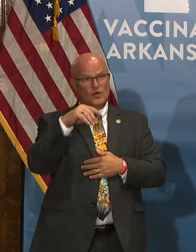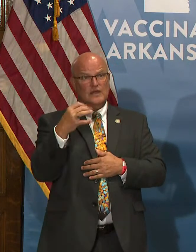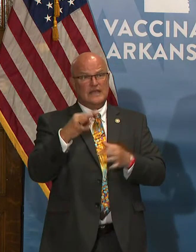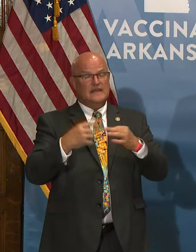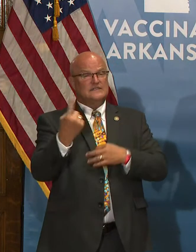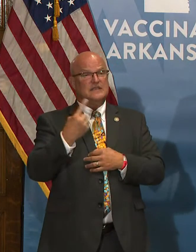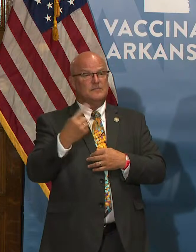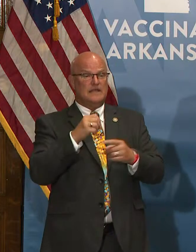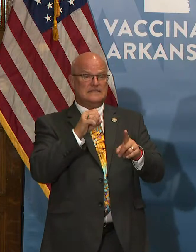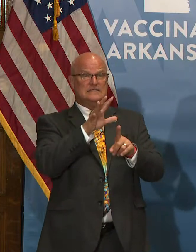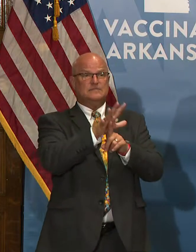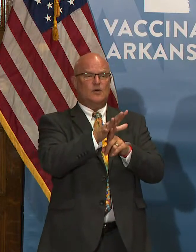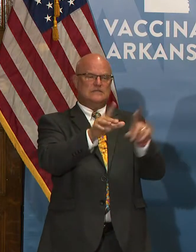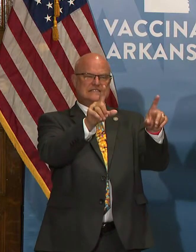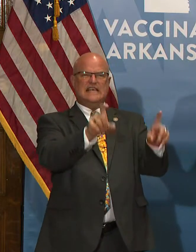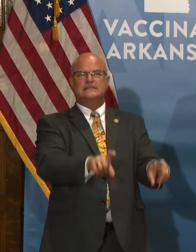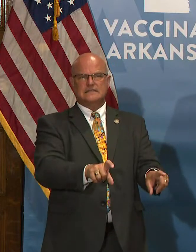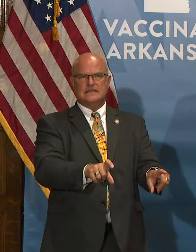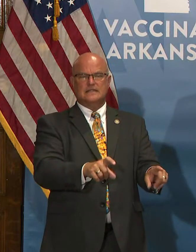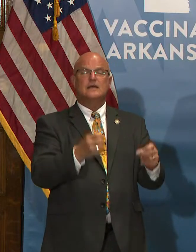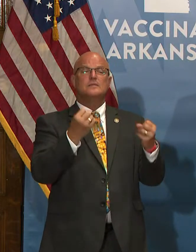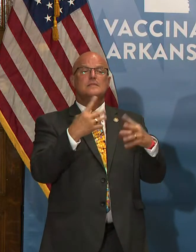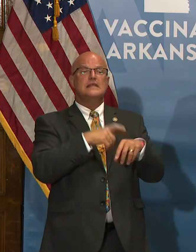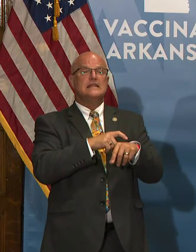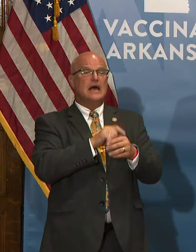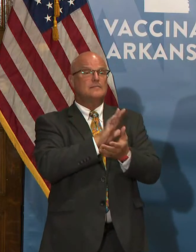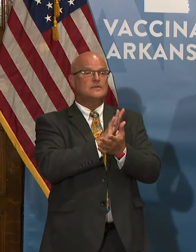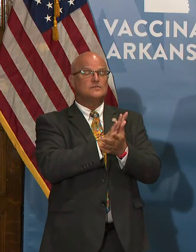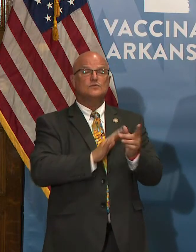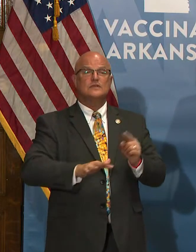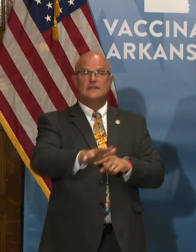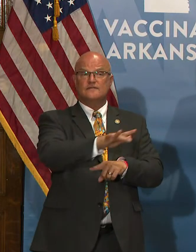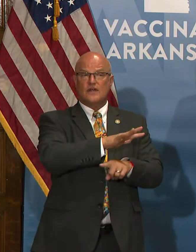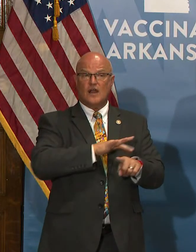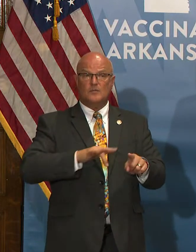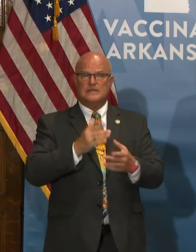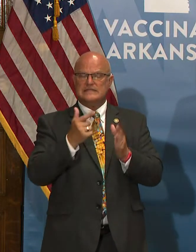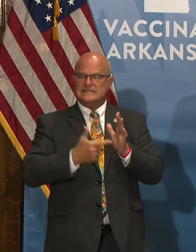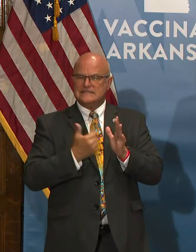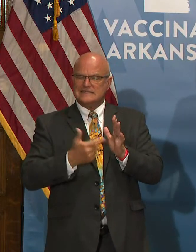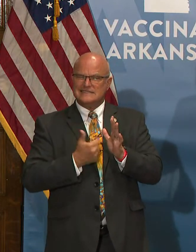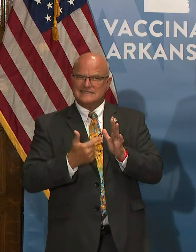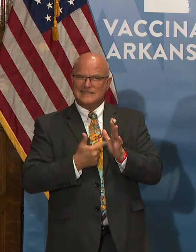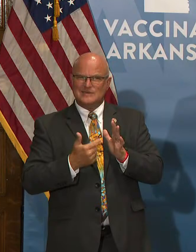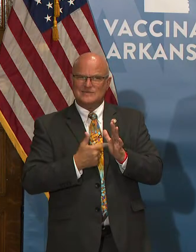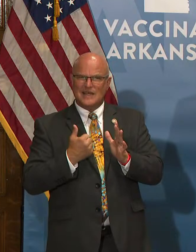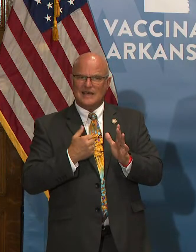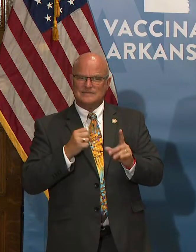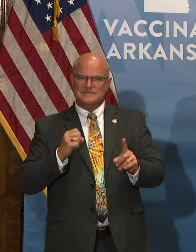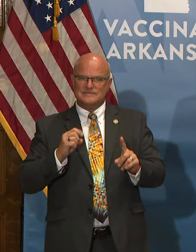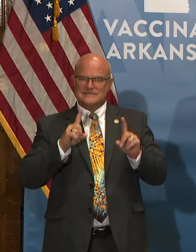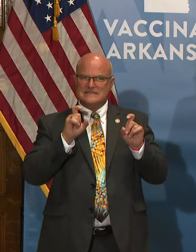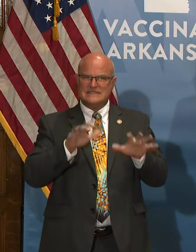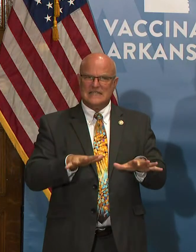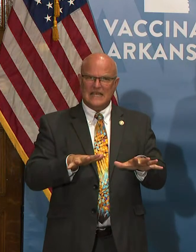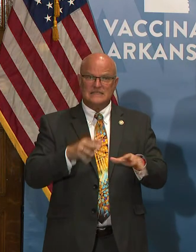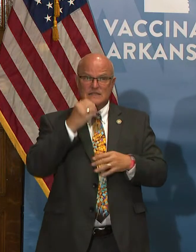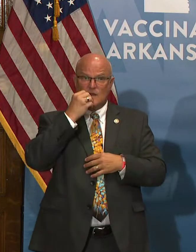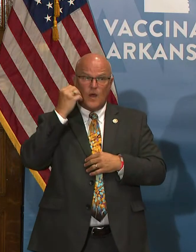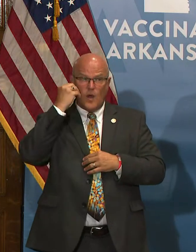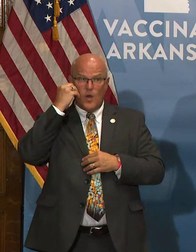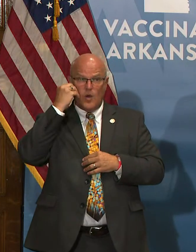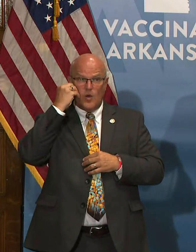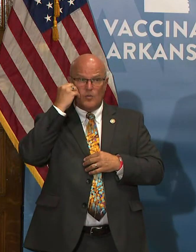somebody is exposed, they get tested many times in a school environment. Sometimes they get that test in